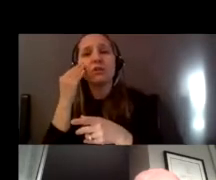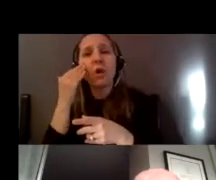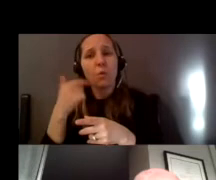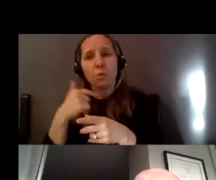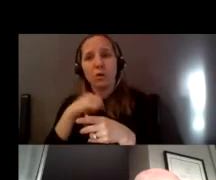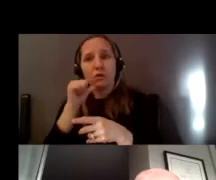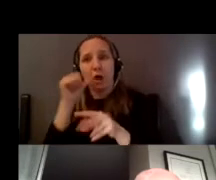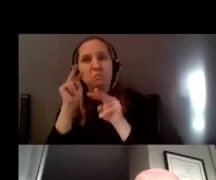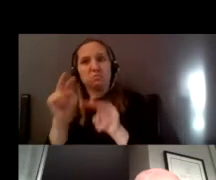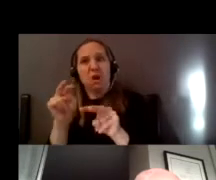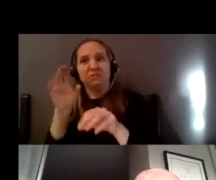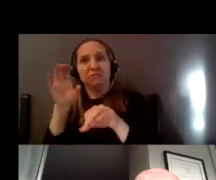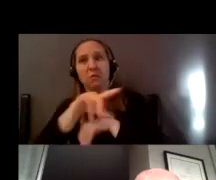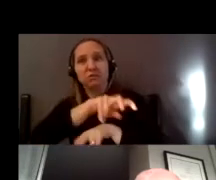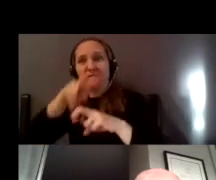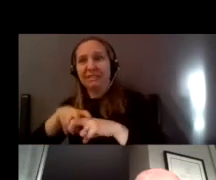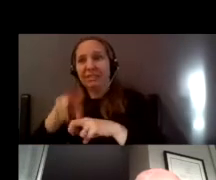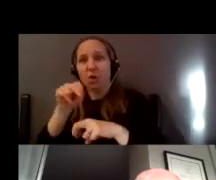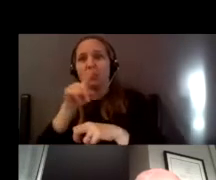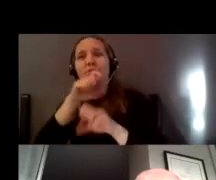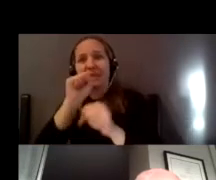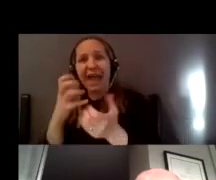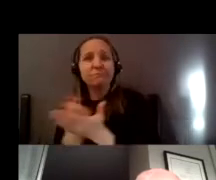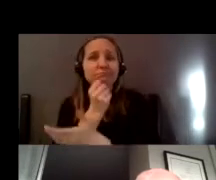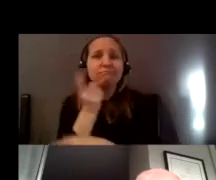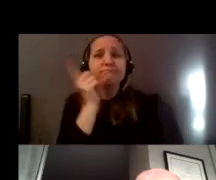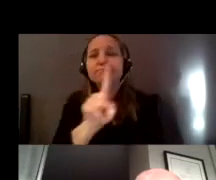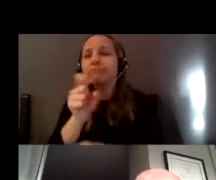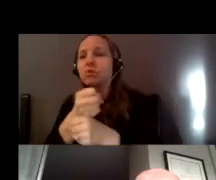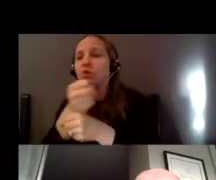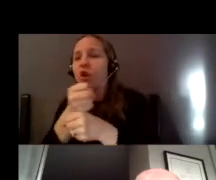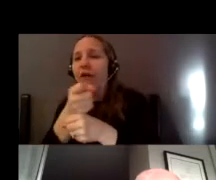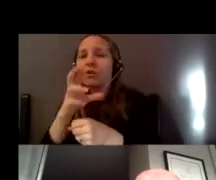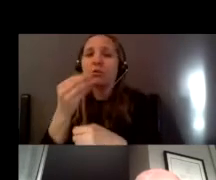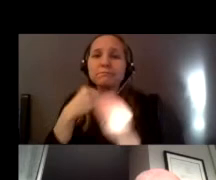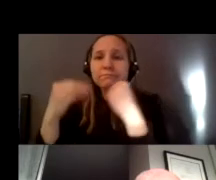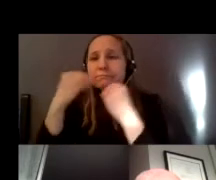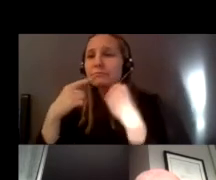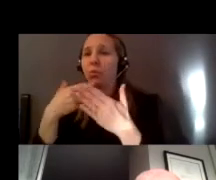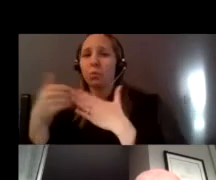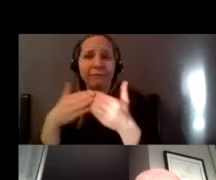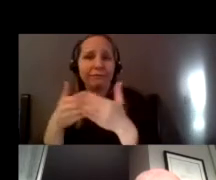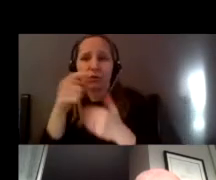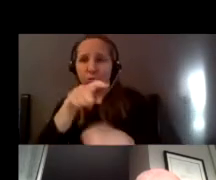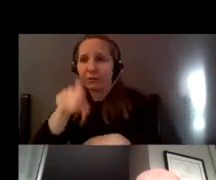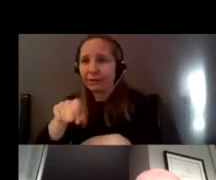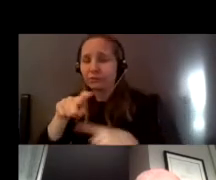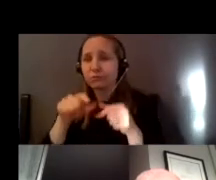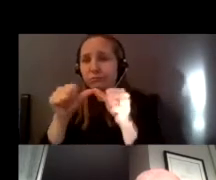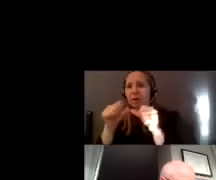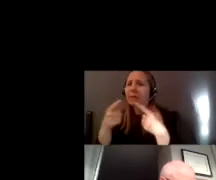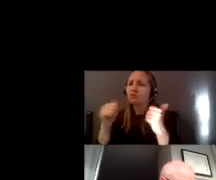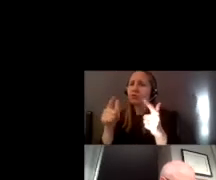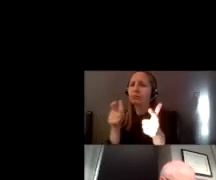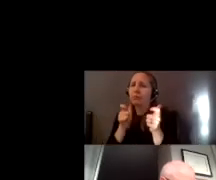So feel free to grab a refill of coffee, some breakfast, and whatever you need to be as present as possible. And